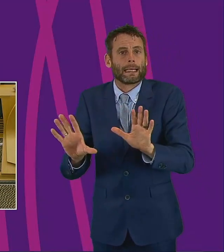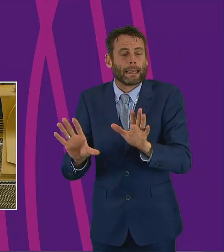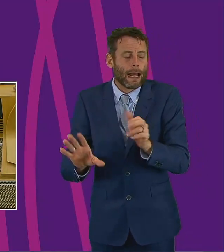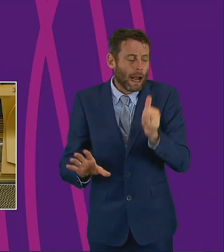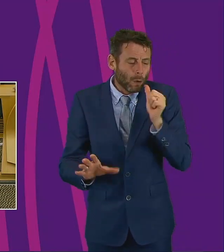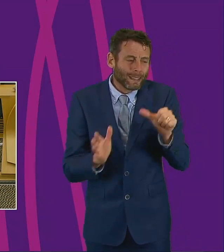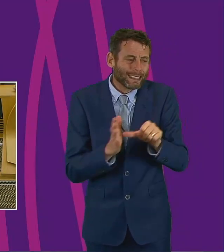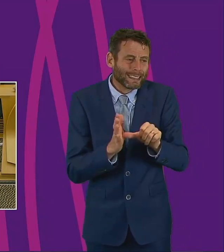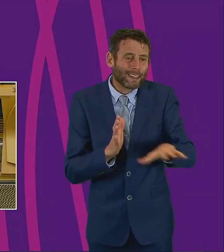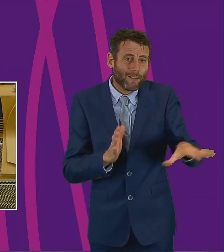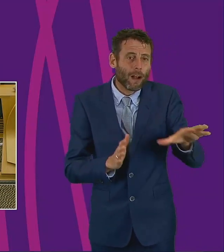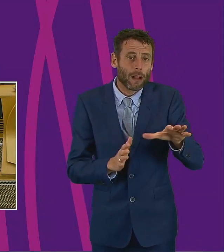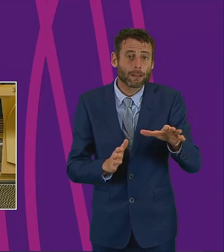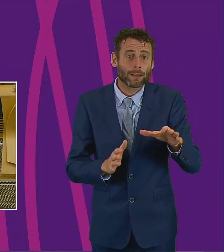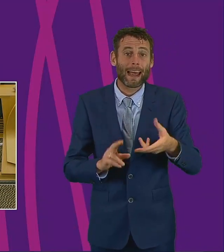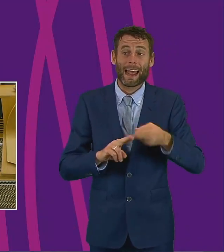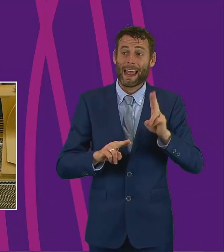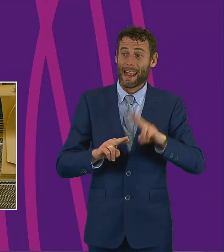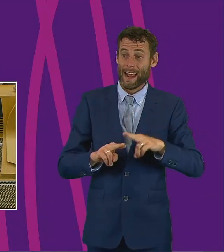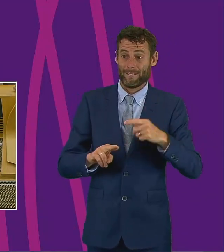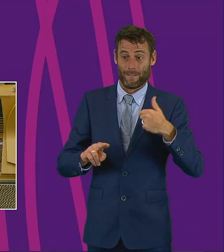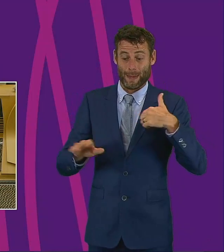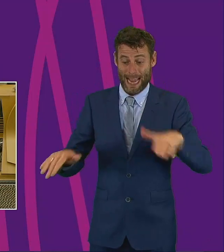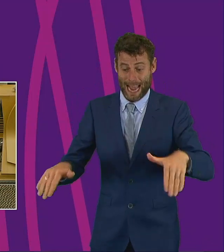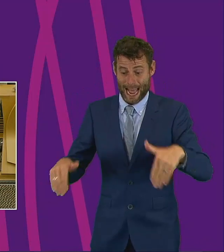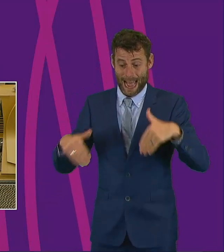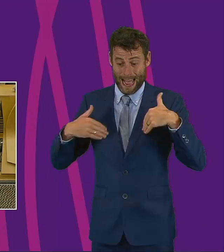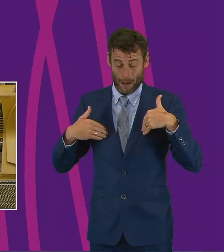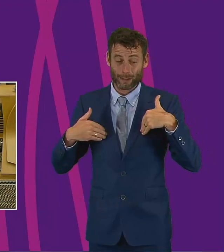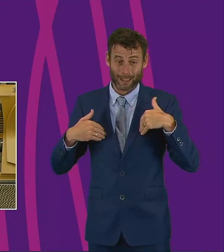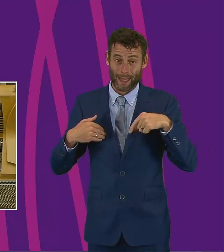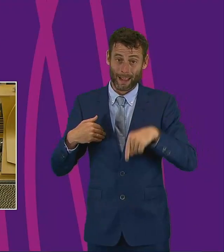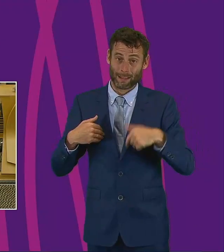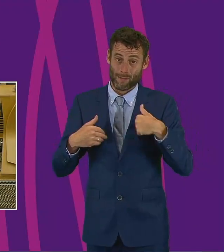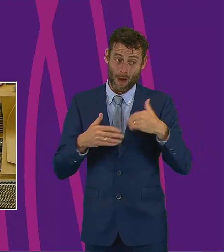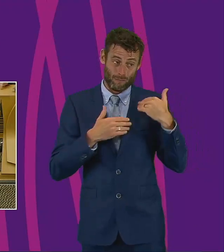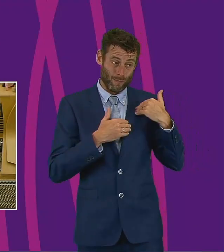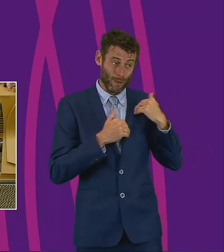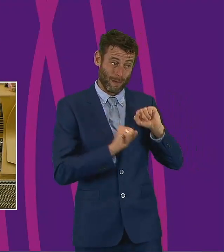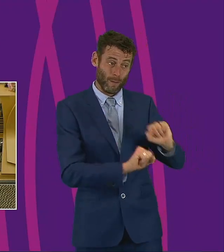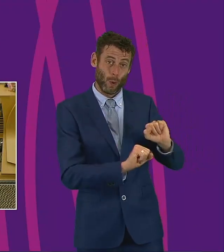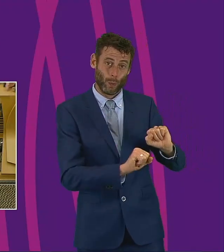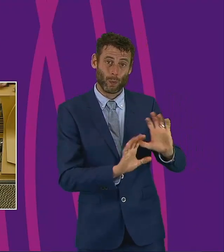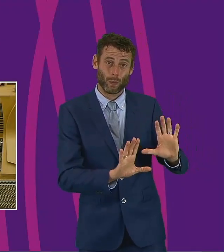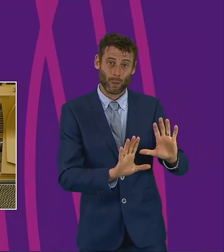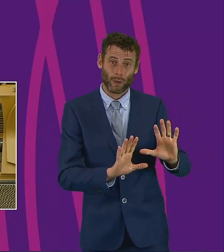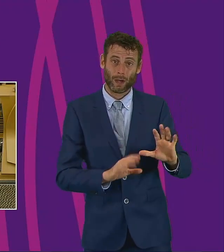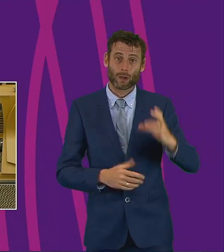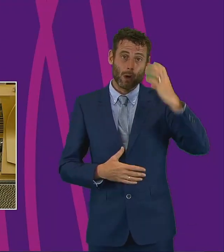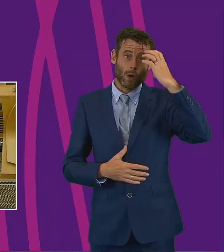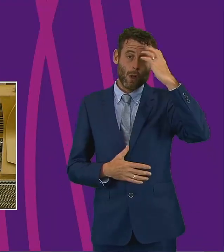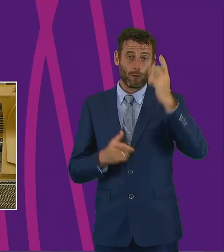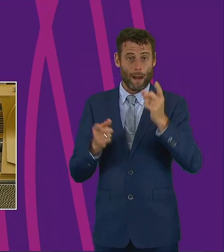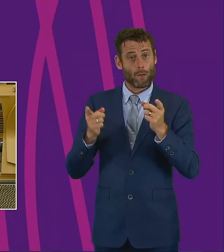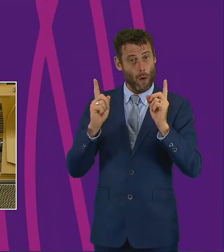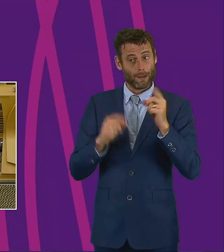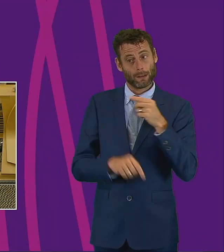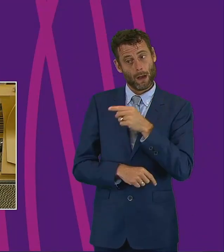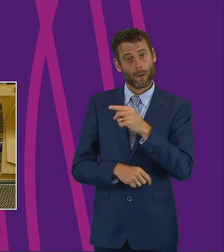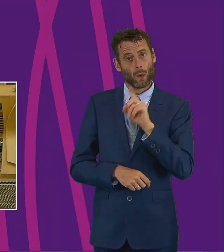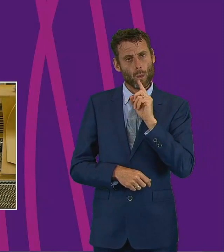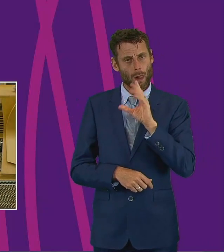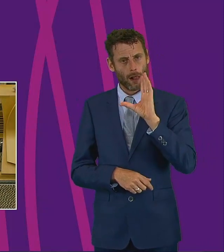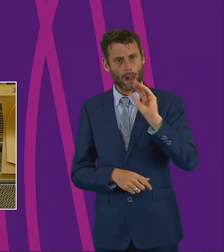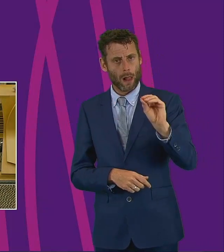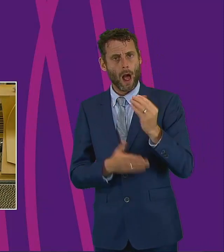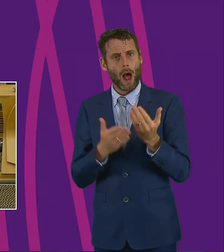not serve them well unless I set that out clearly. The Crown Office, I'm sure, would give Jackie Bailey an update.